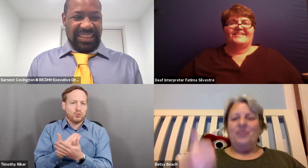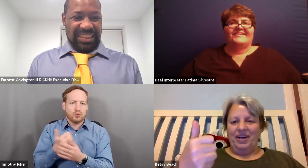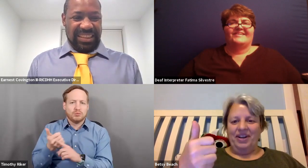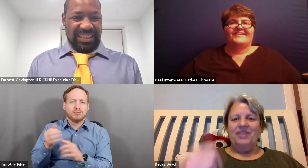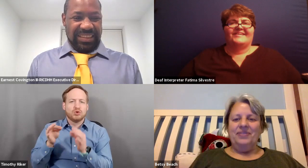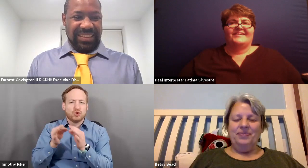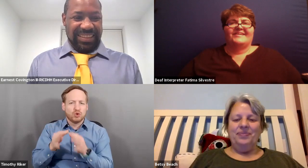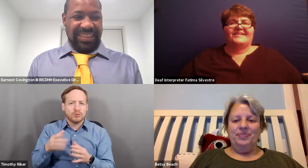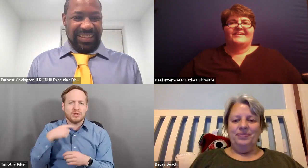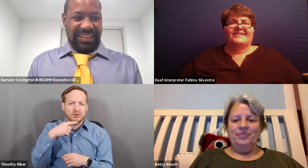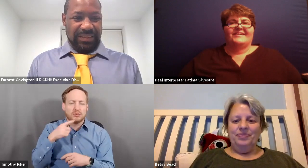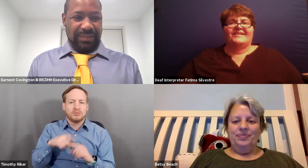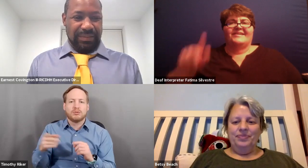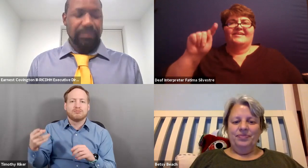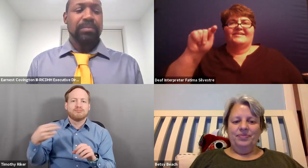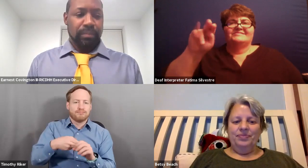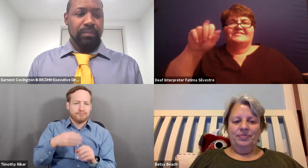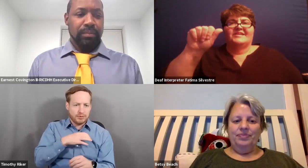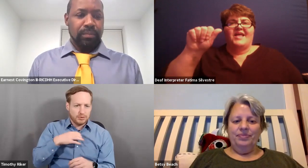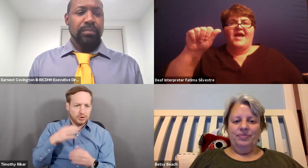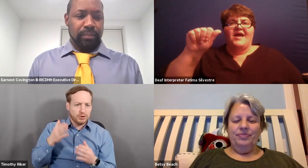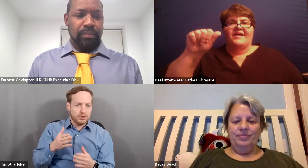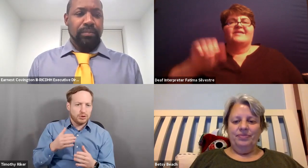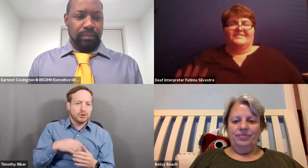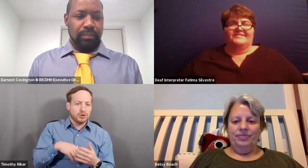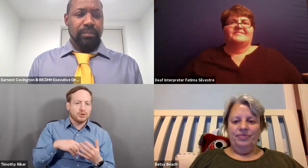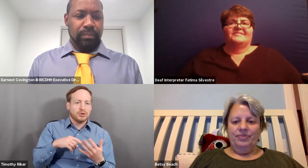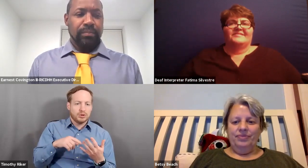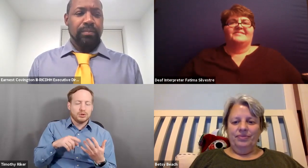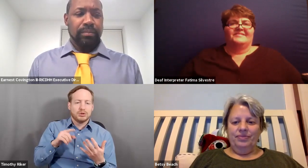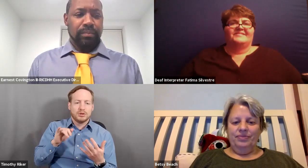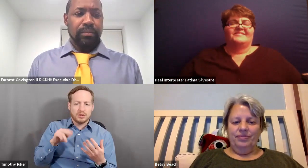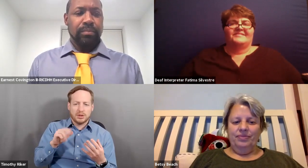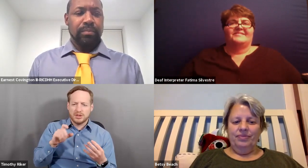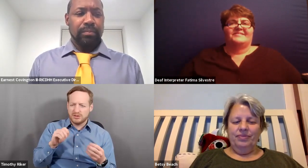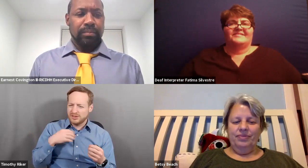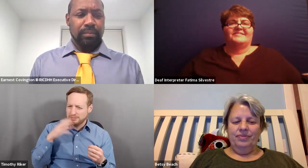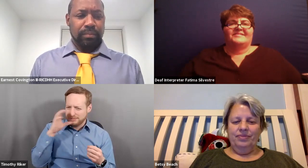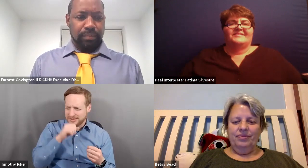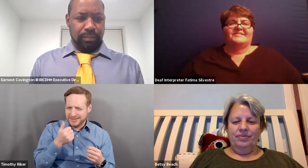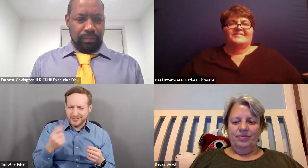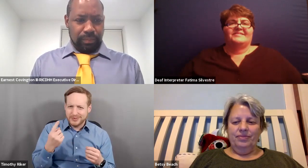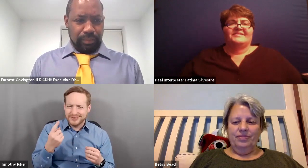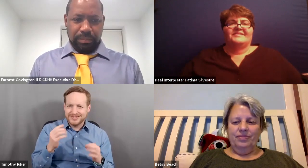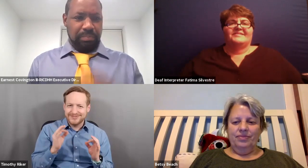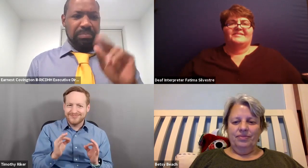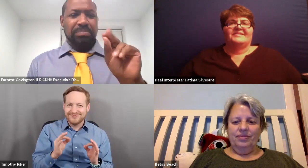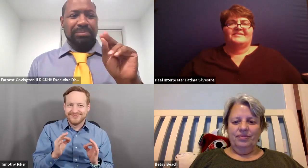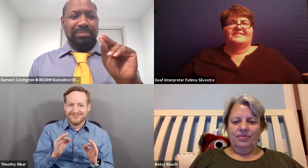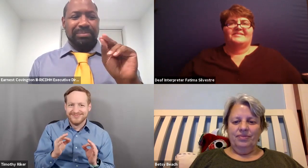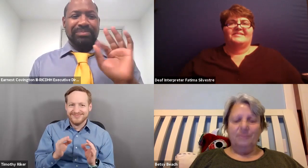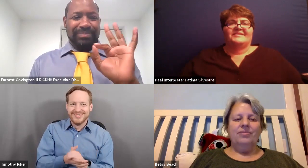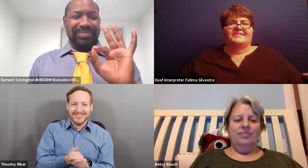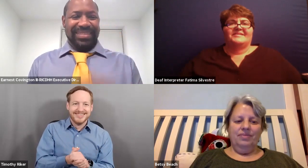Nelson, she's another new person. She's an interpreter and she is not deaf and she joined the commission. Now, am